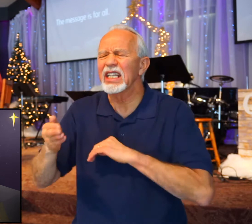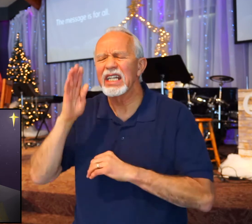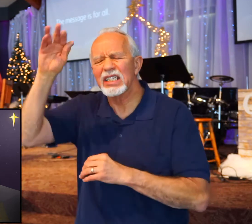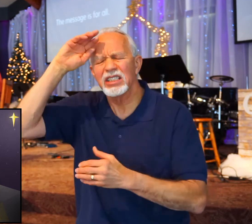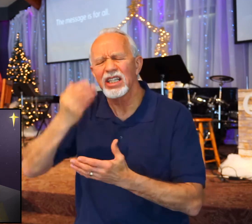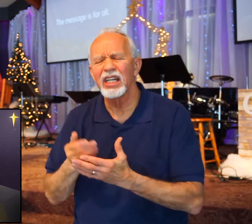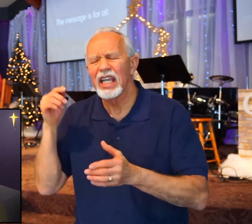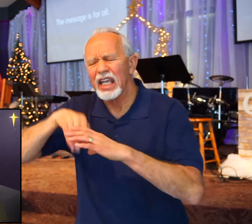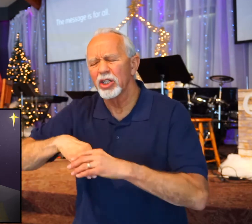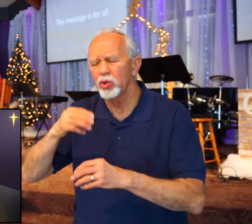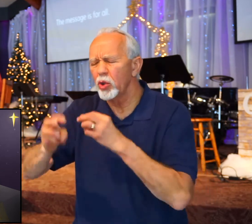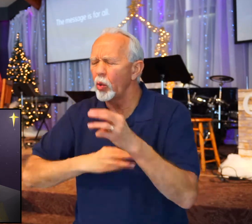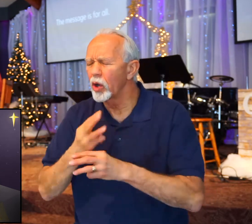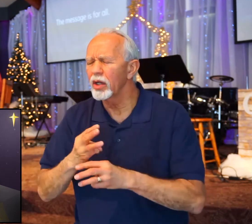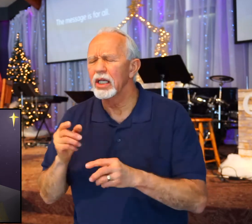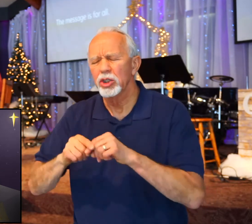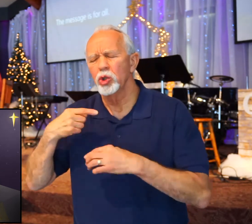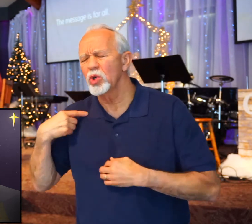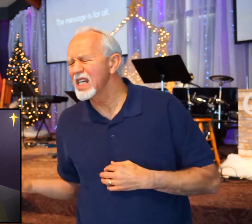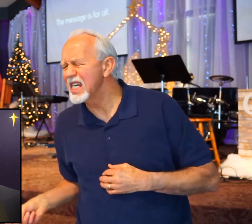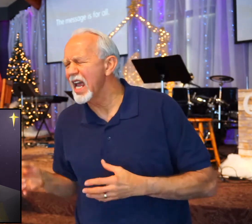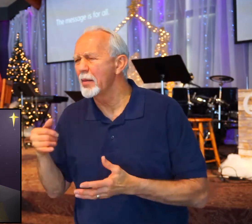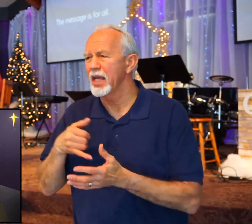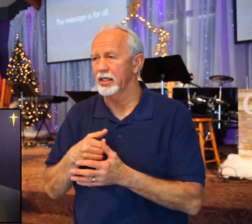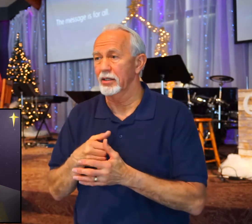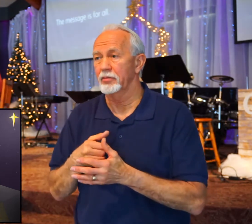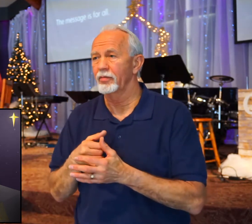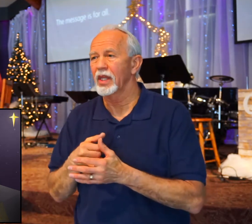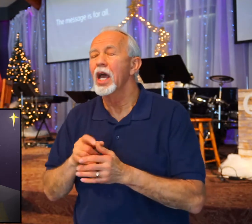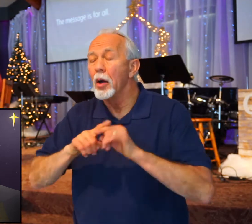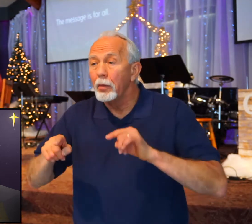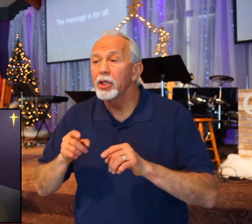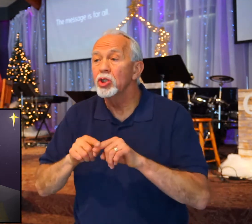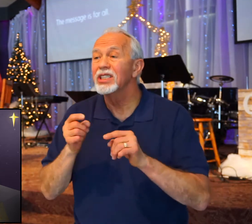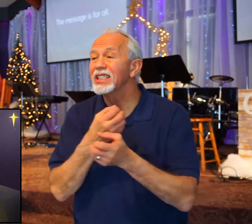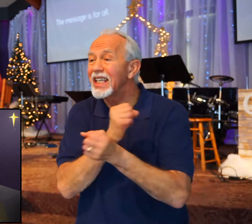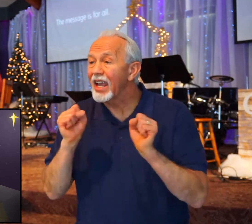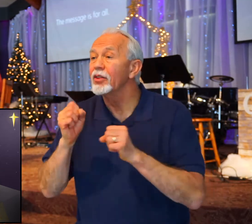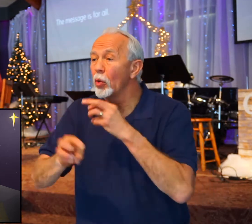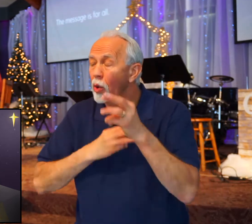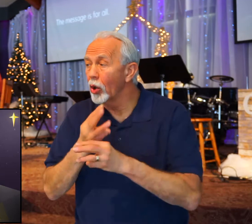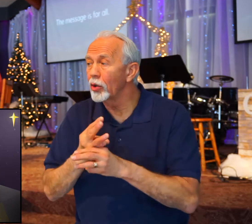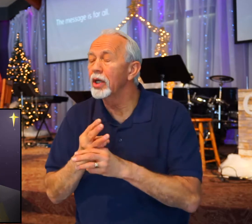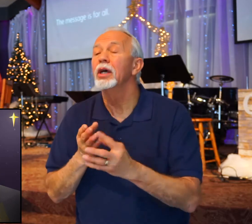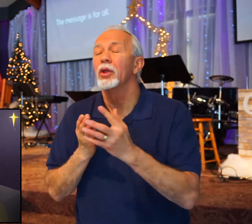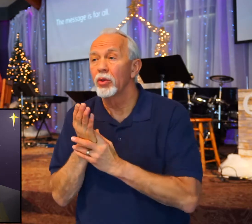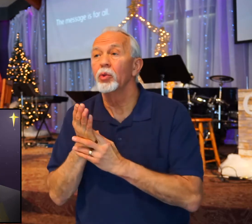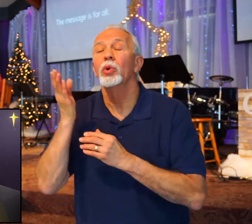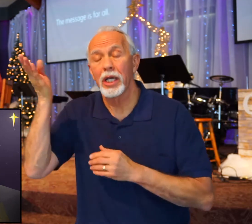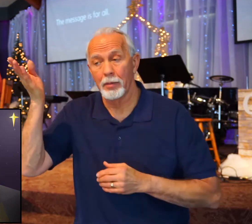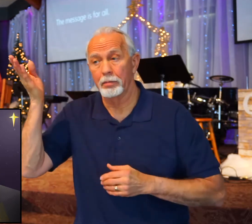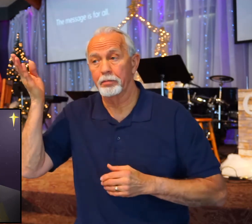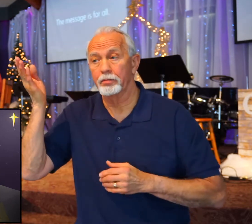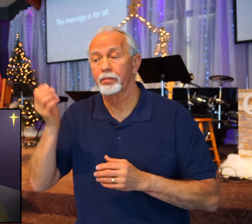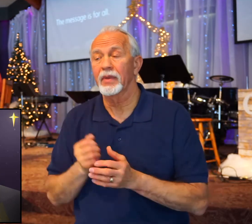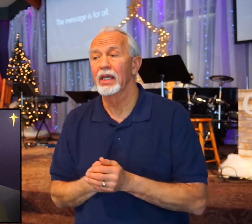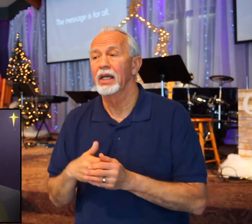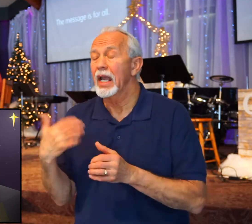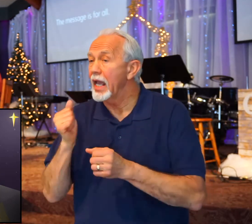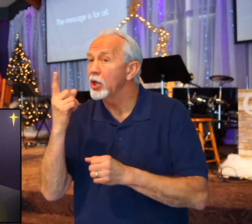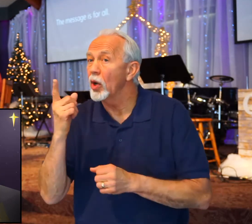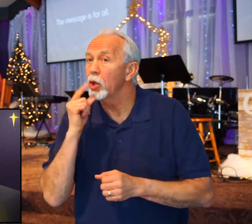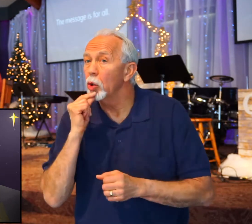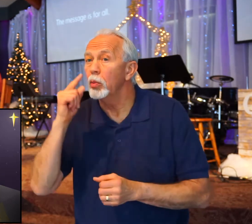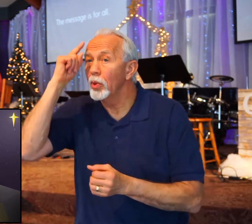Son into the world to condemn the world, but to save the world through him. Anyone